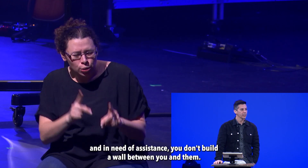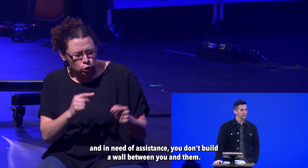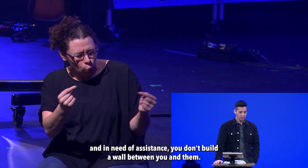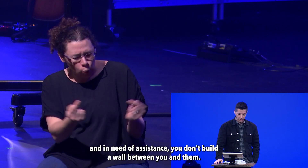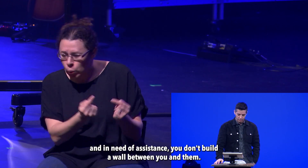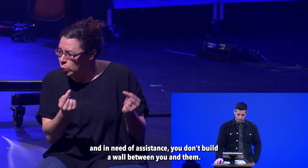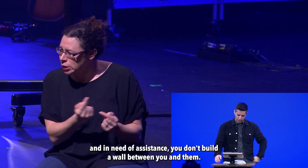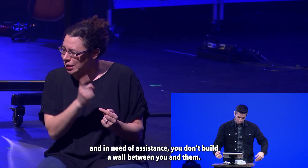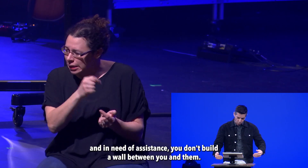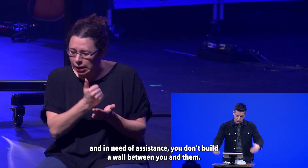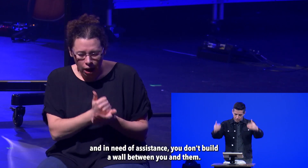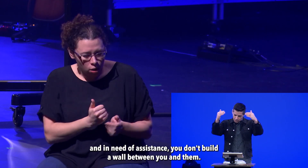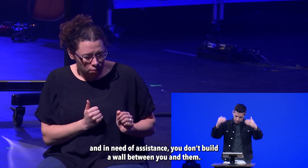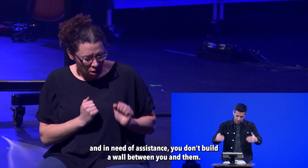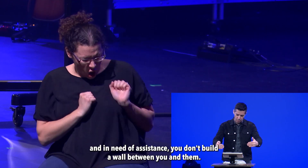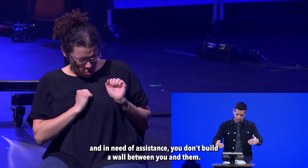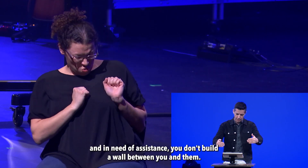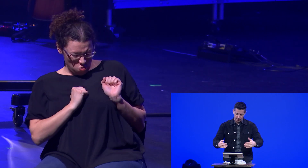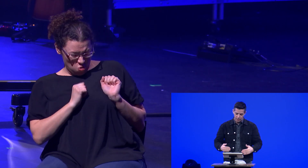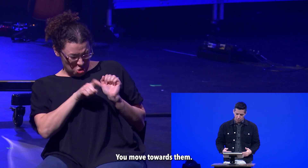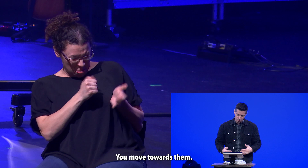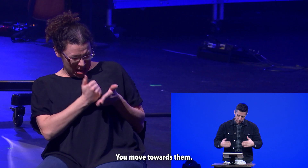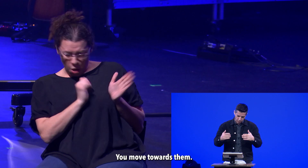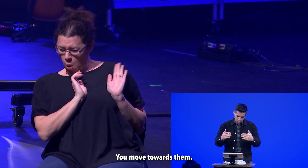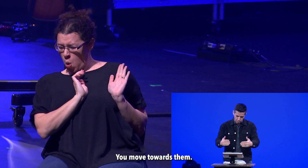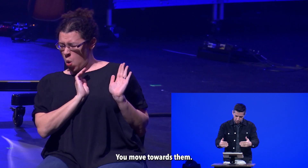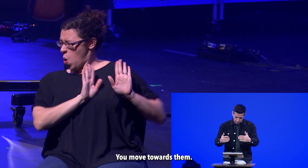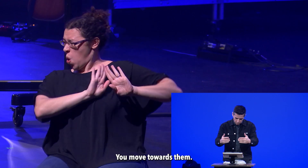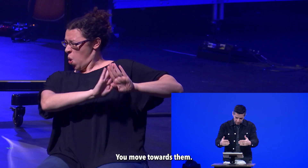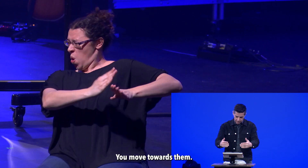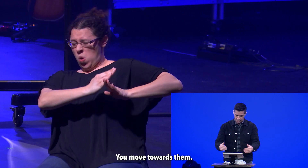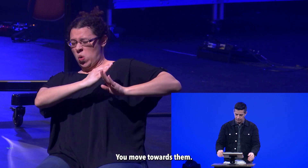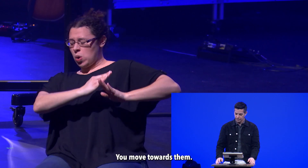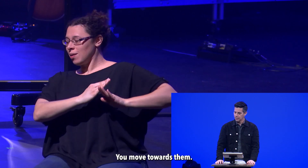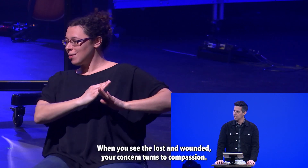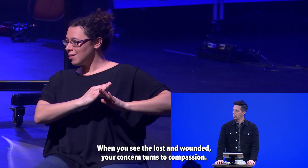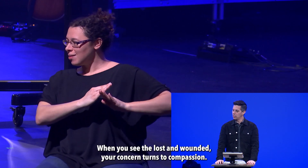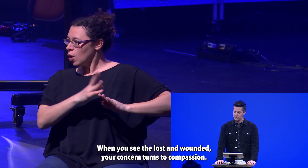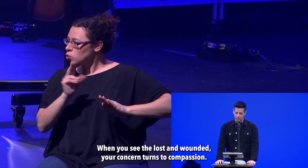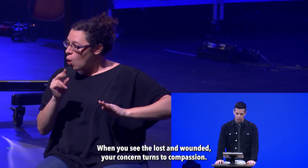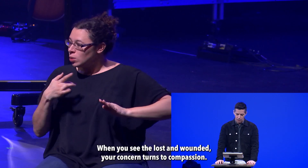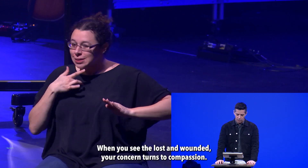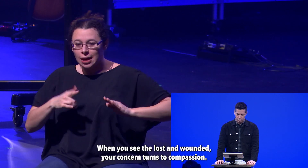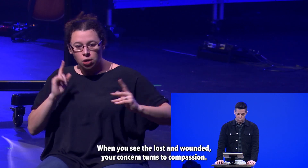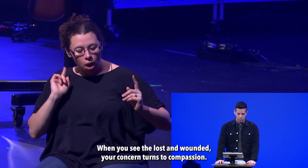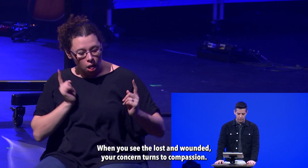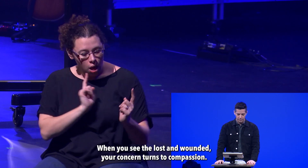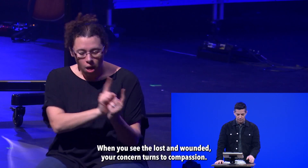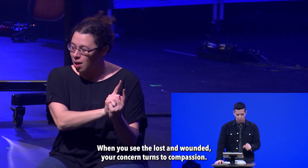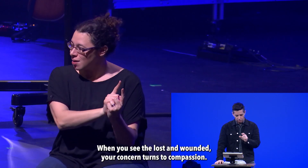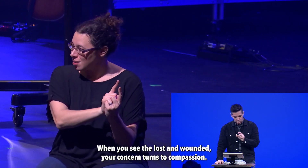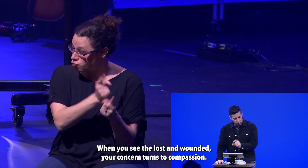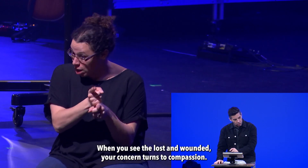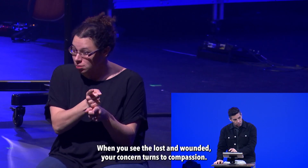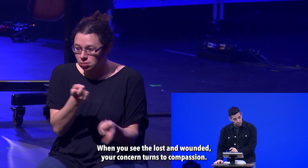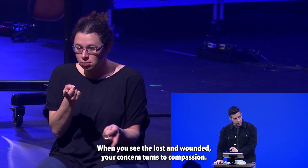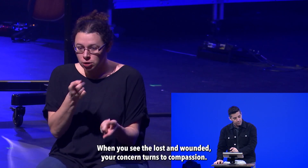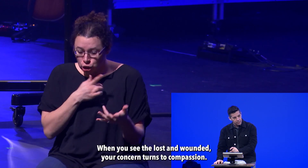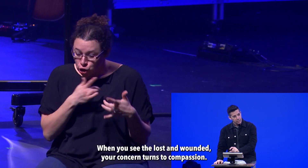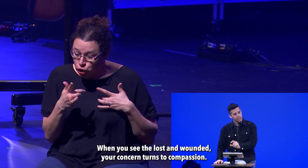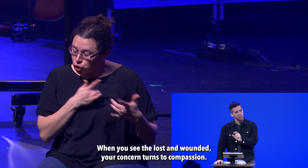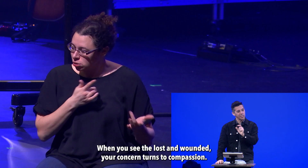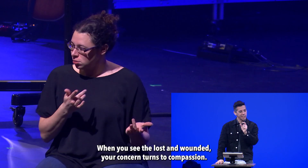assistance, you don't build a wall between you and them, you move towards them. When you see the lost and wounded, your